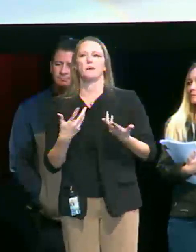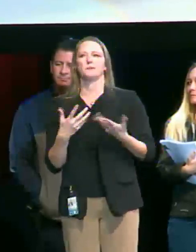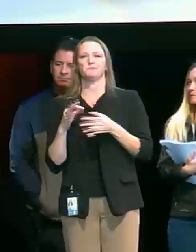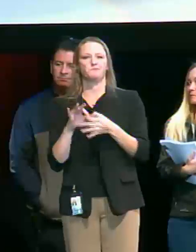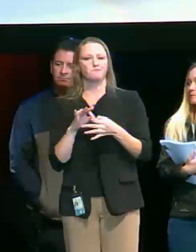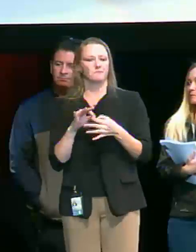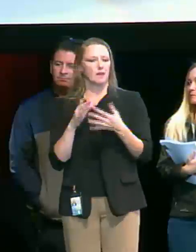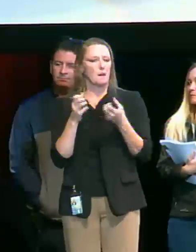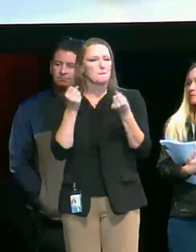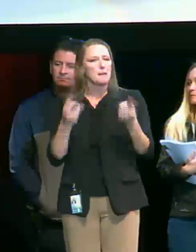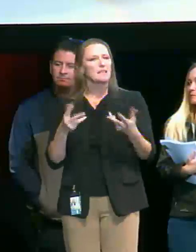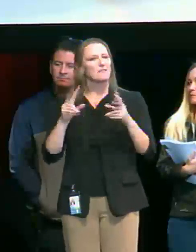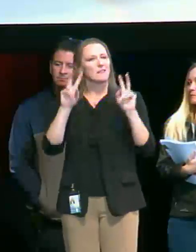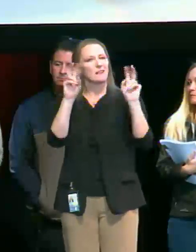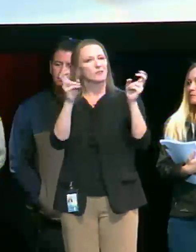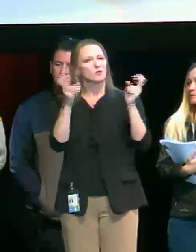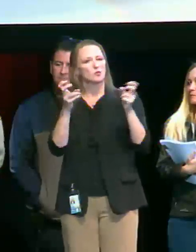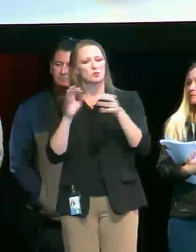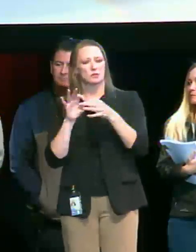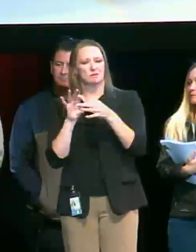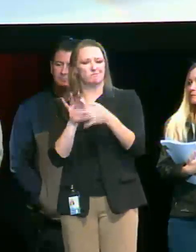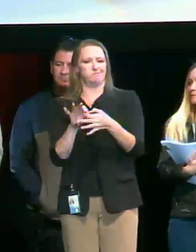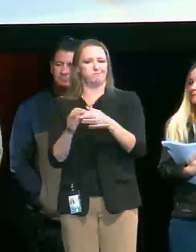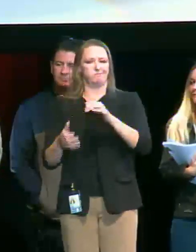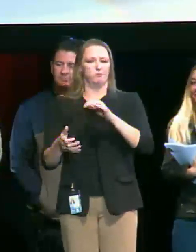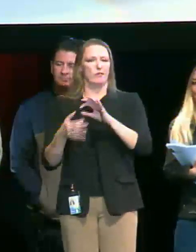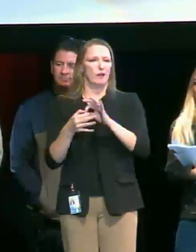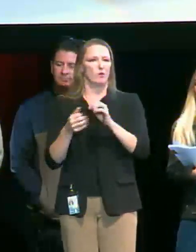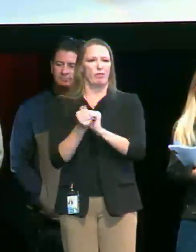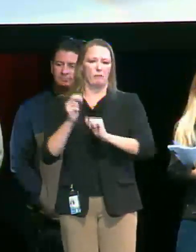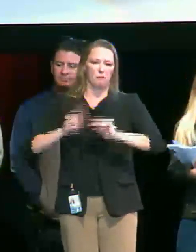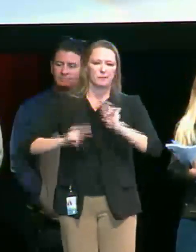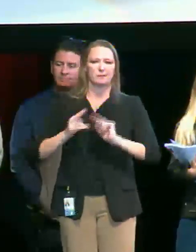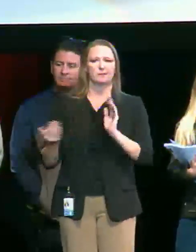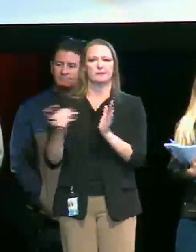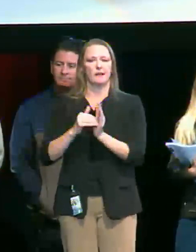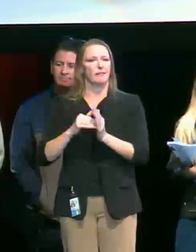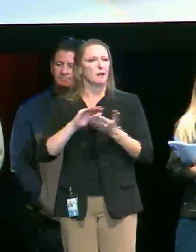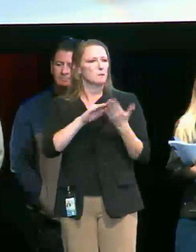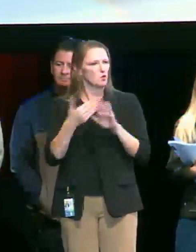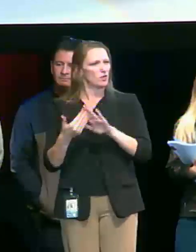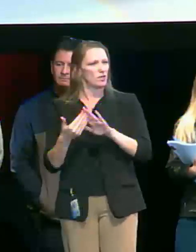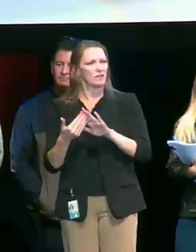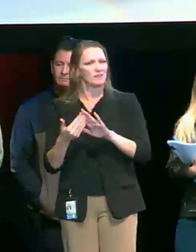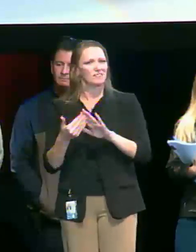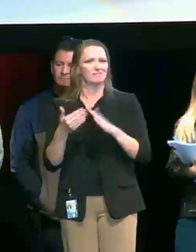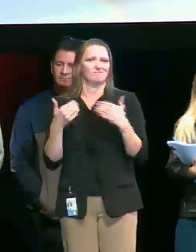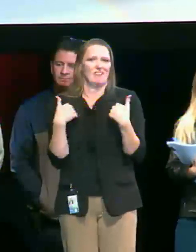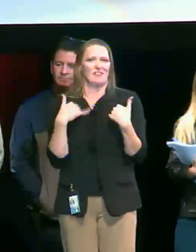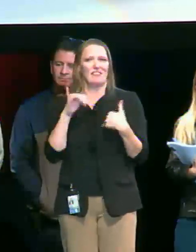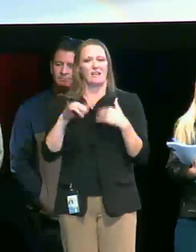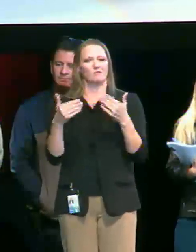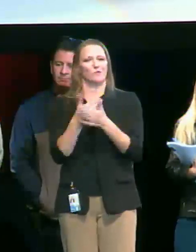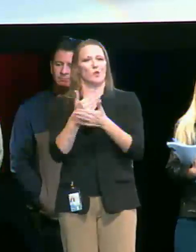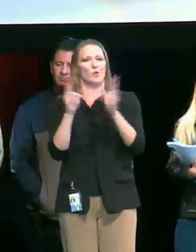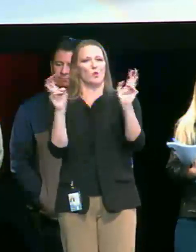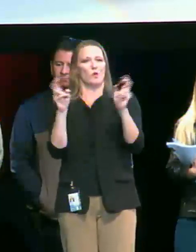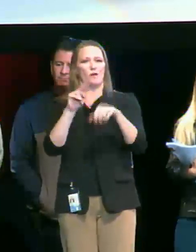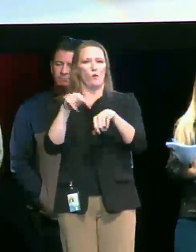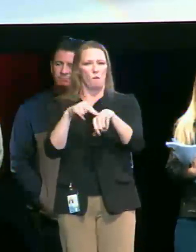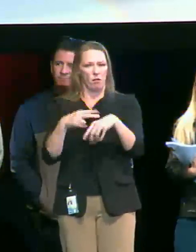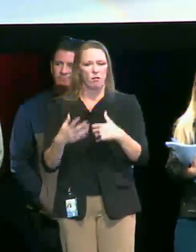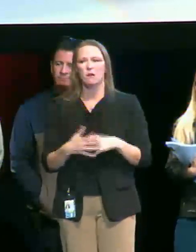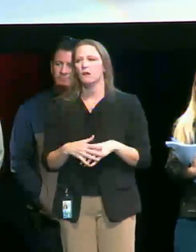of the issues that come with rebuilding a community and making it the new normal. And so, while we can't